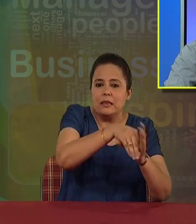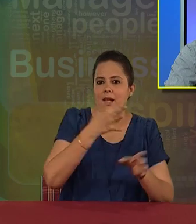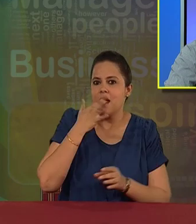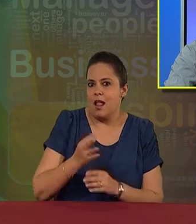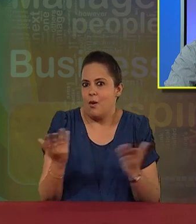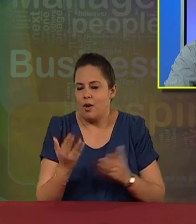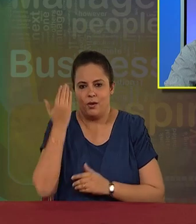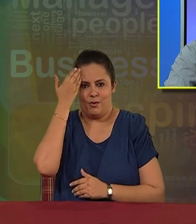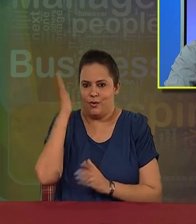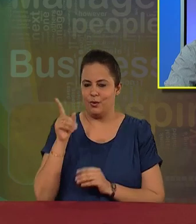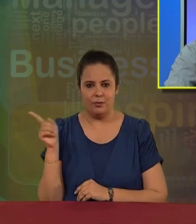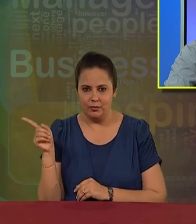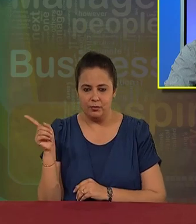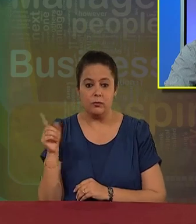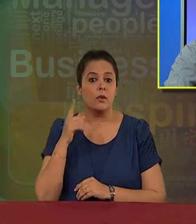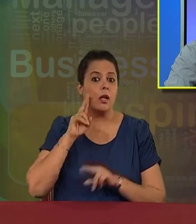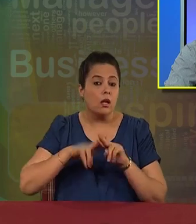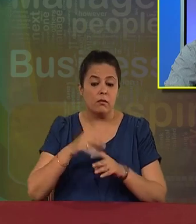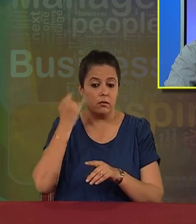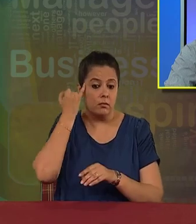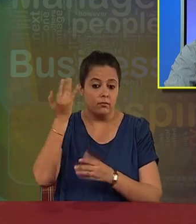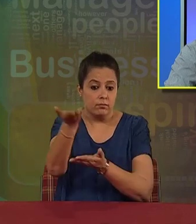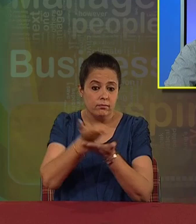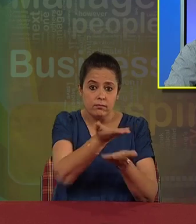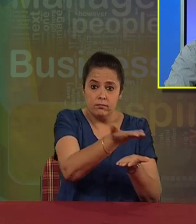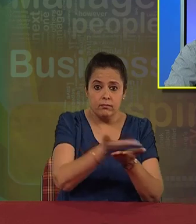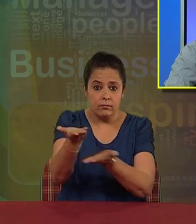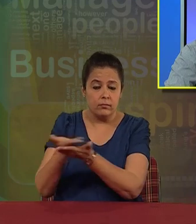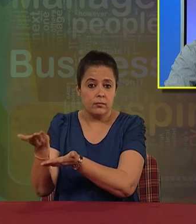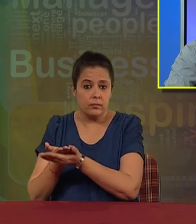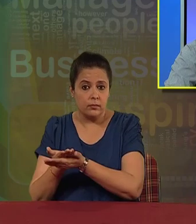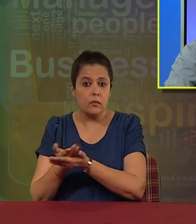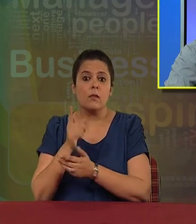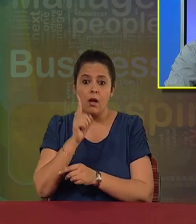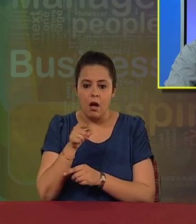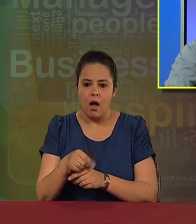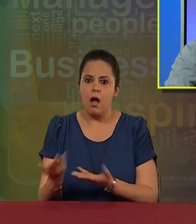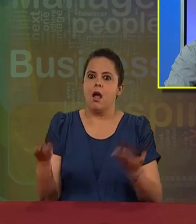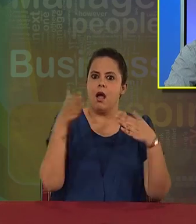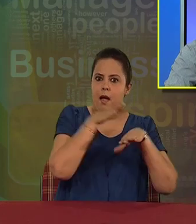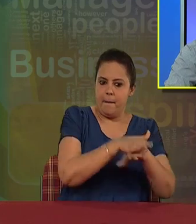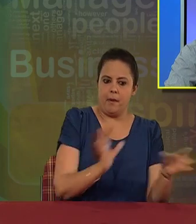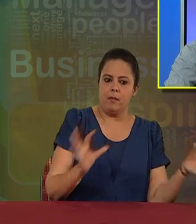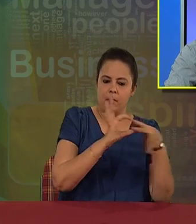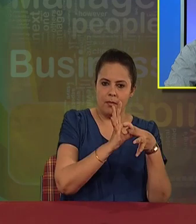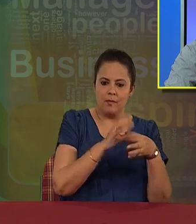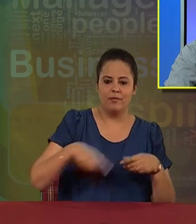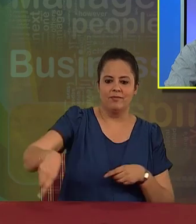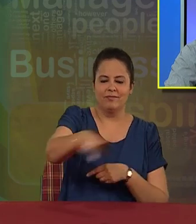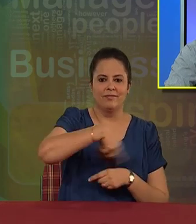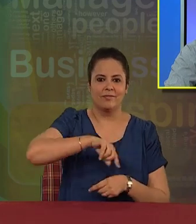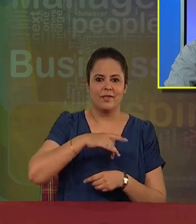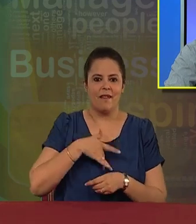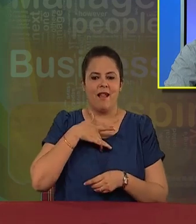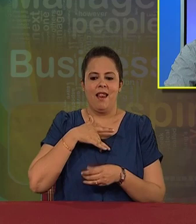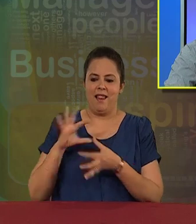plant. And if the suggestions and viewpoints of the employees are taken and are implemented, it will help them to